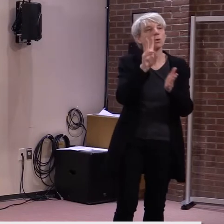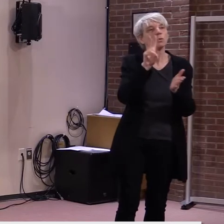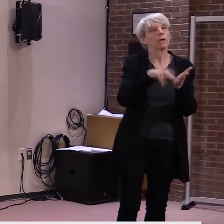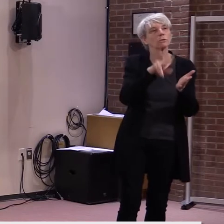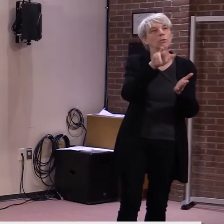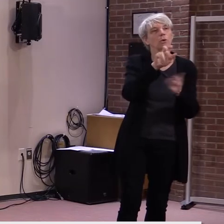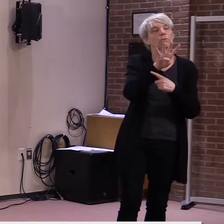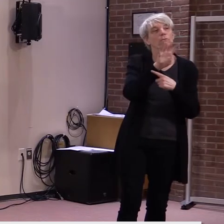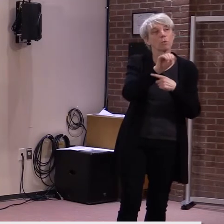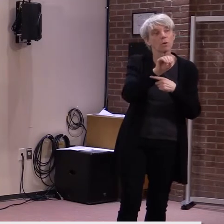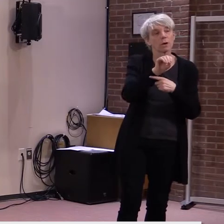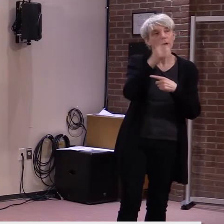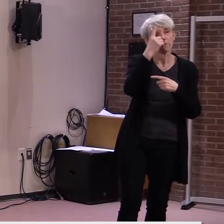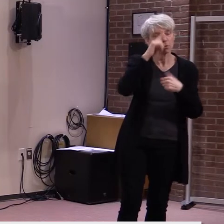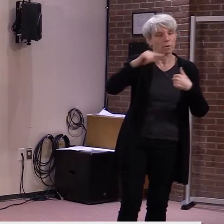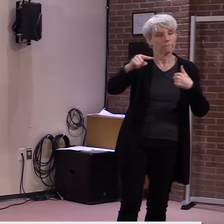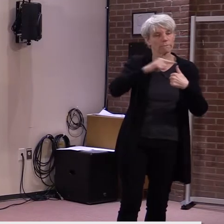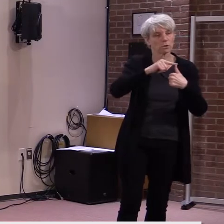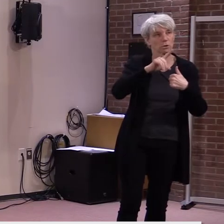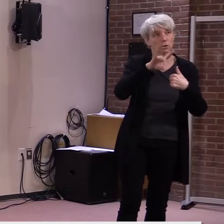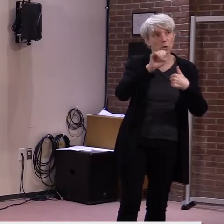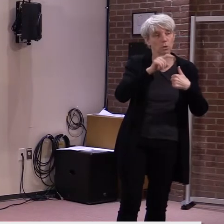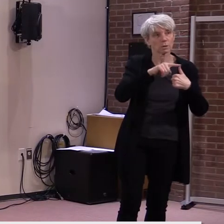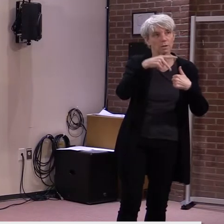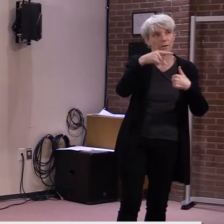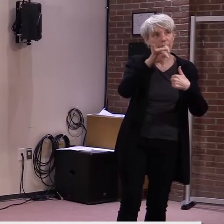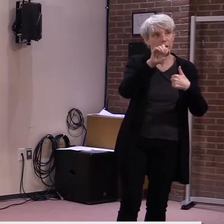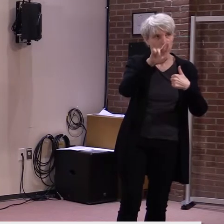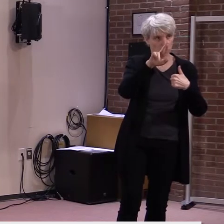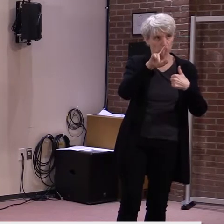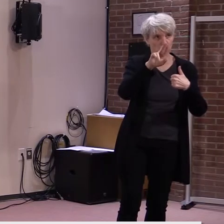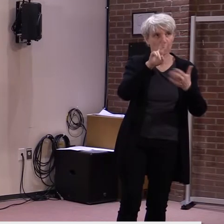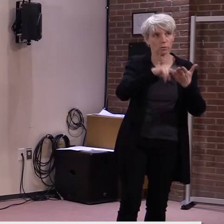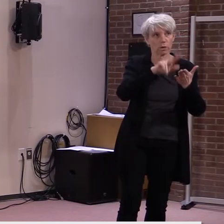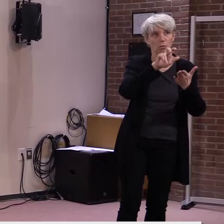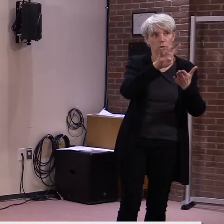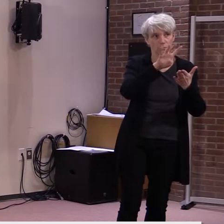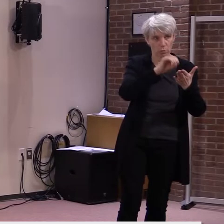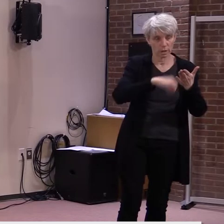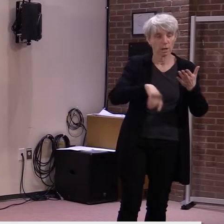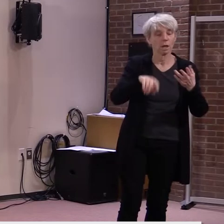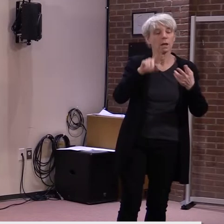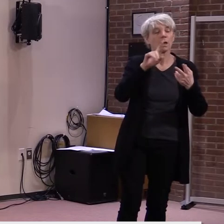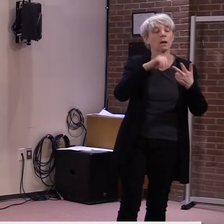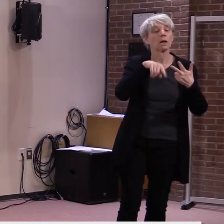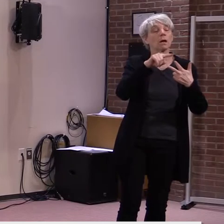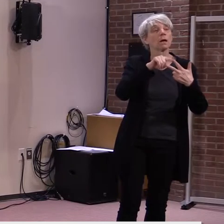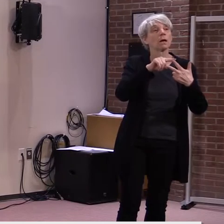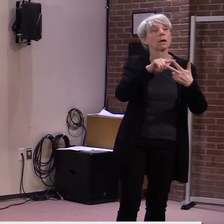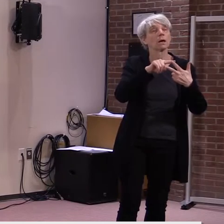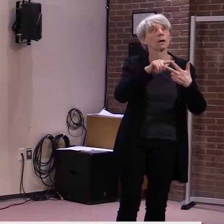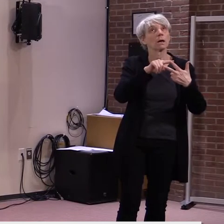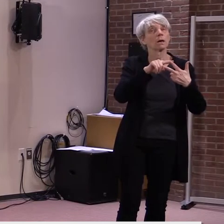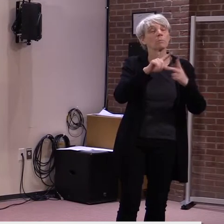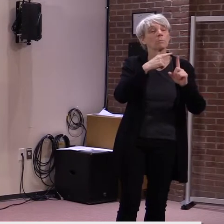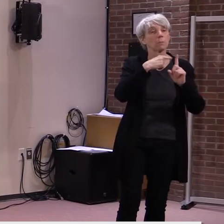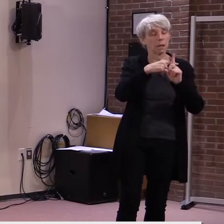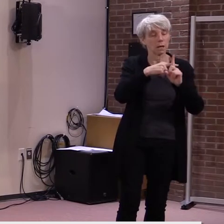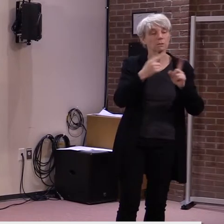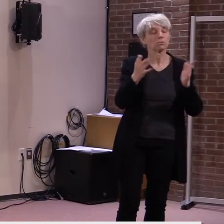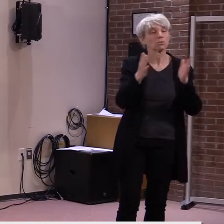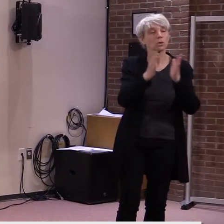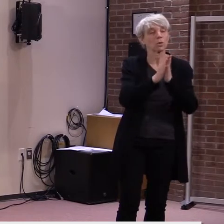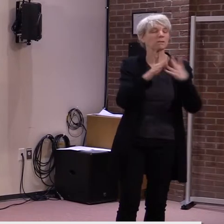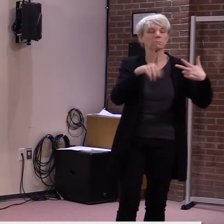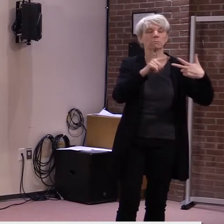2,340 first doses of Pfizer from that pool. We're also requesting 1,000